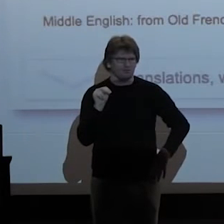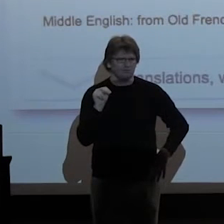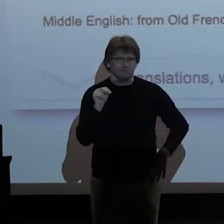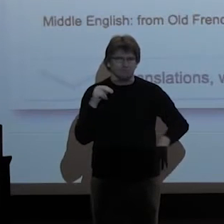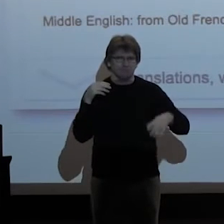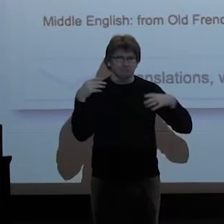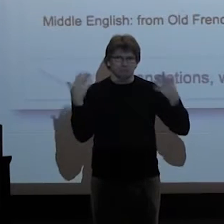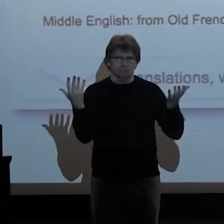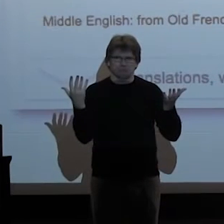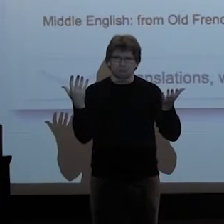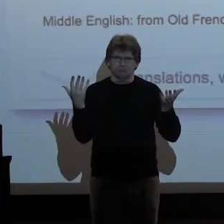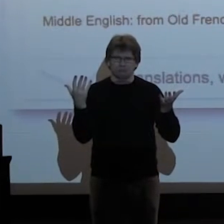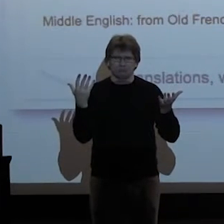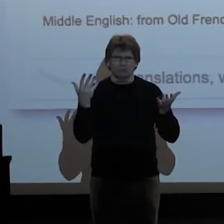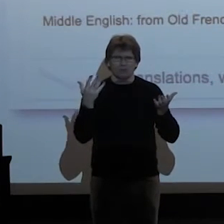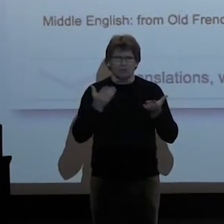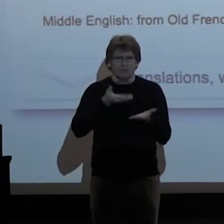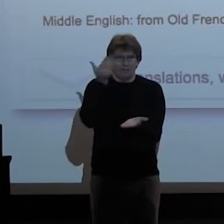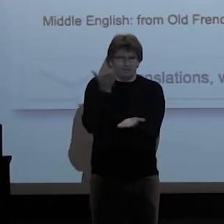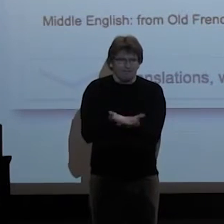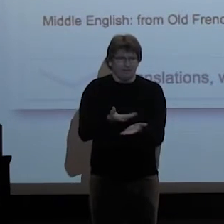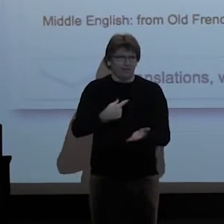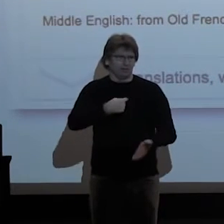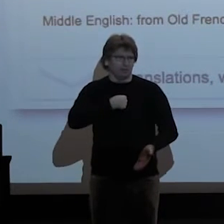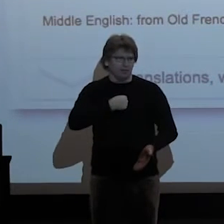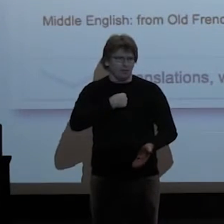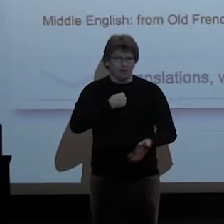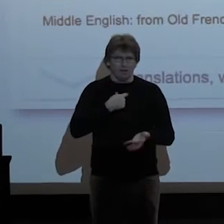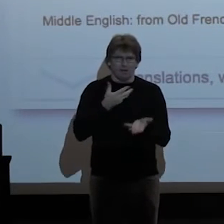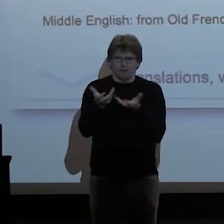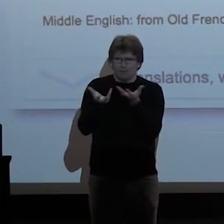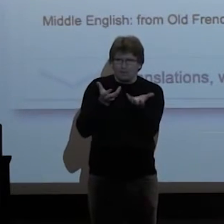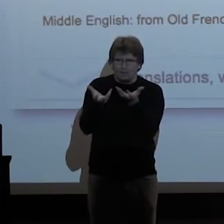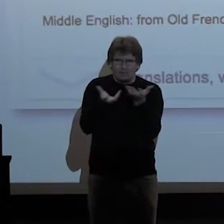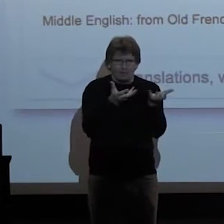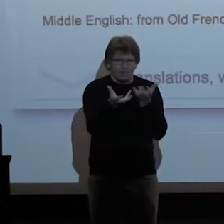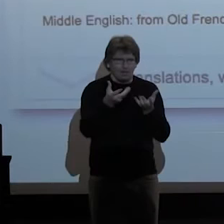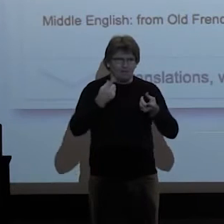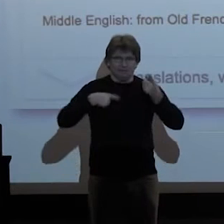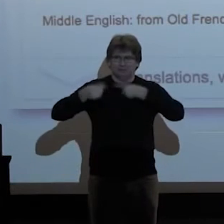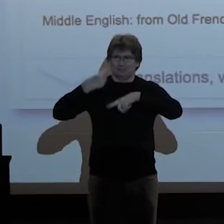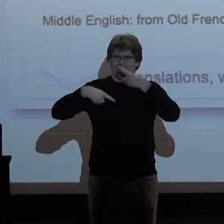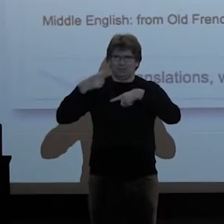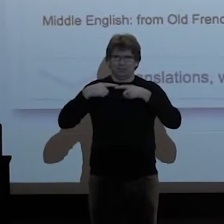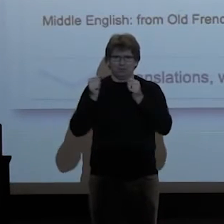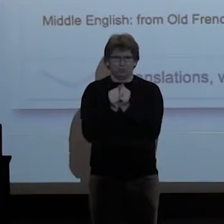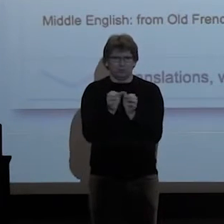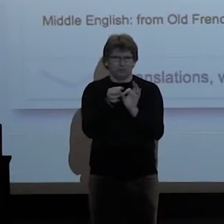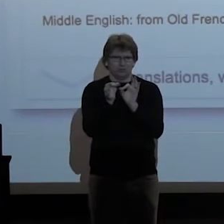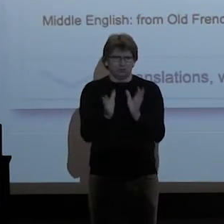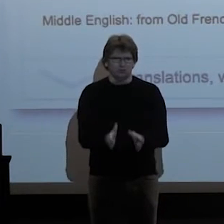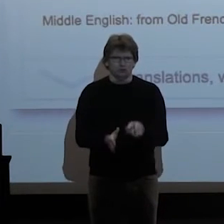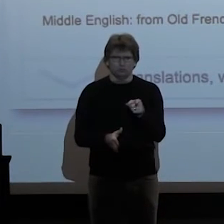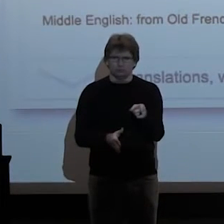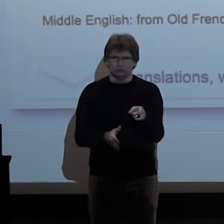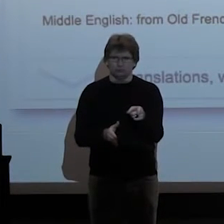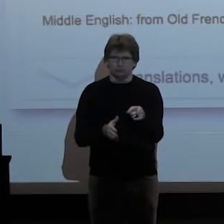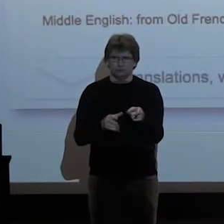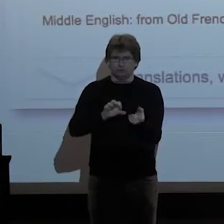this subjugate other languages, other forms of communication? The very fact that I'm communicating with you all right now,